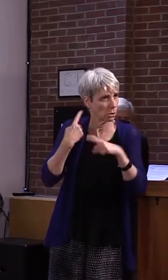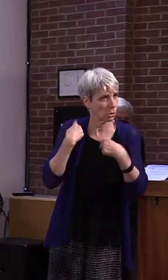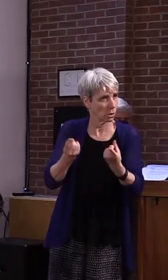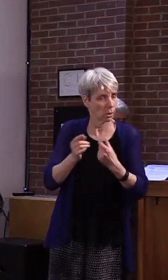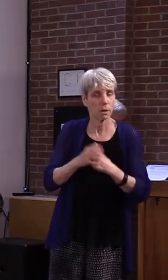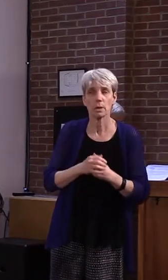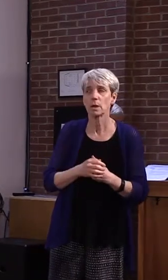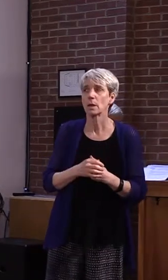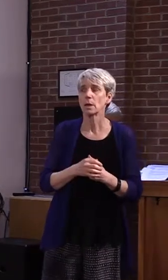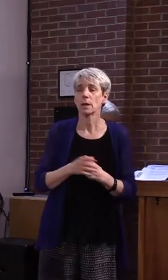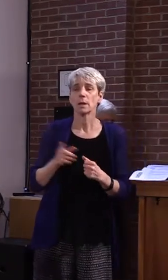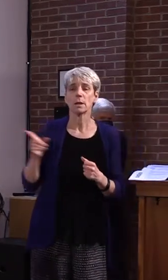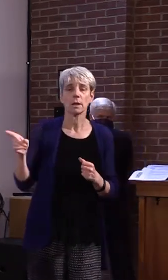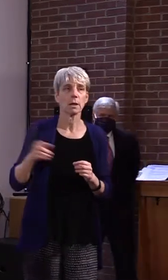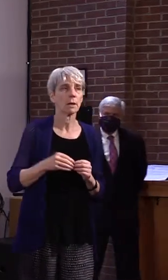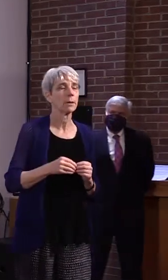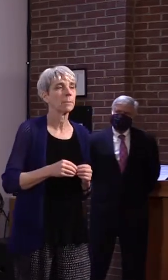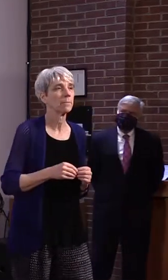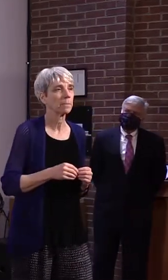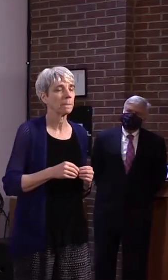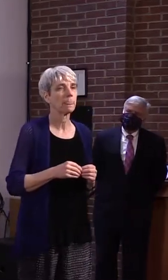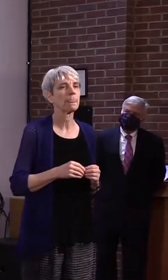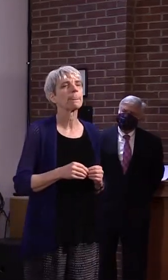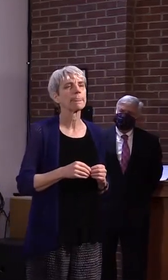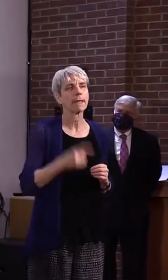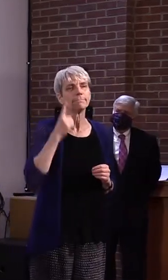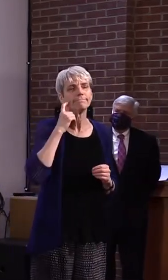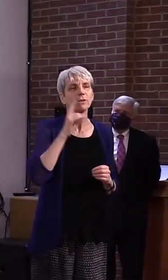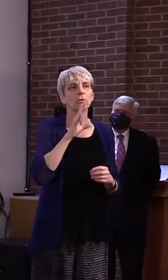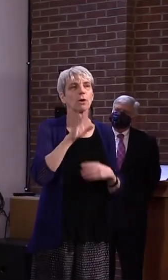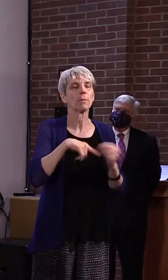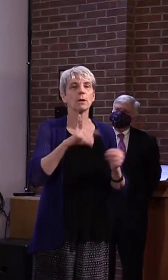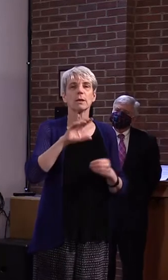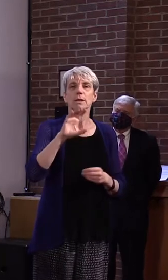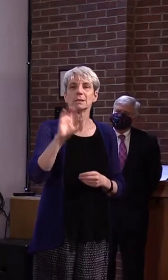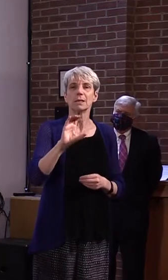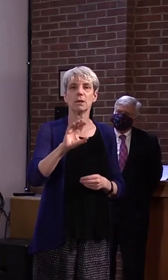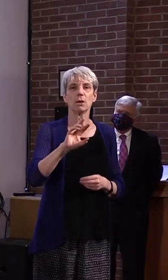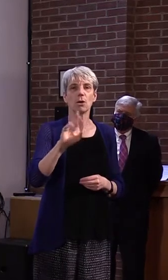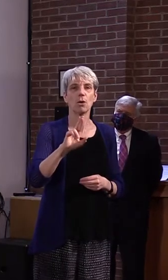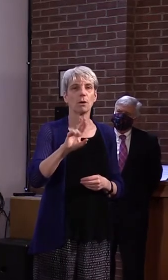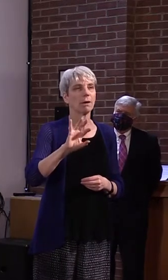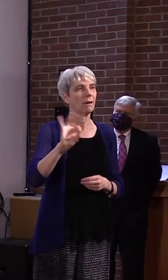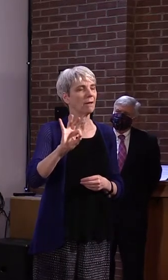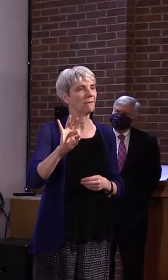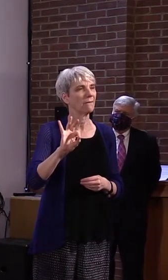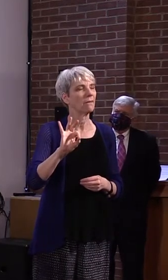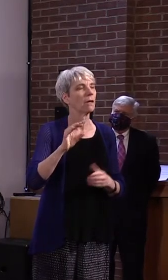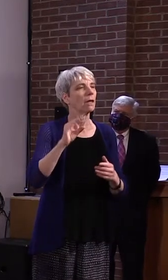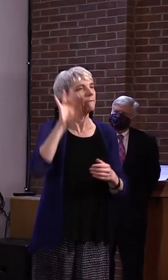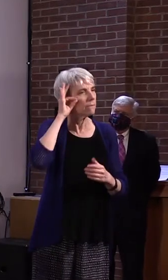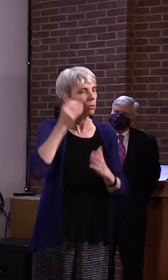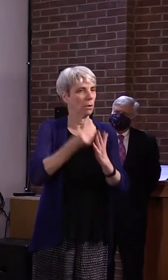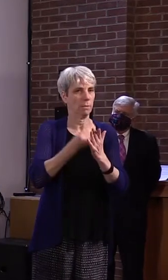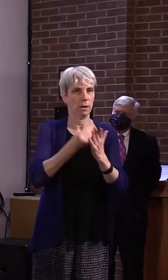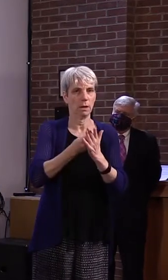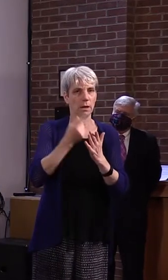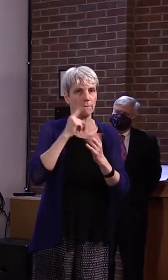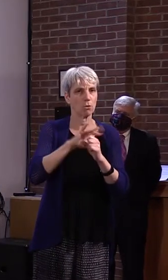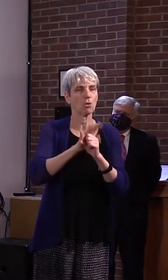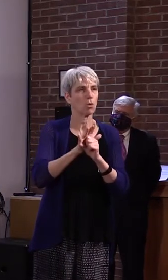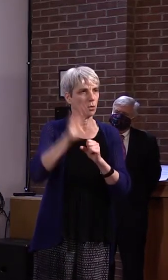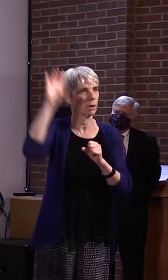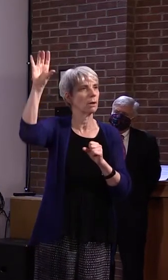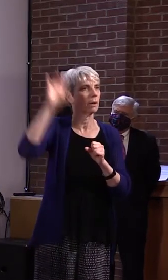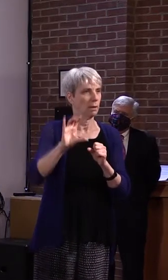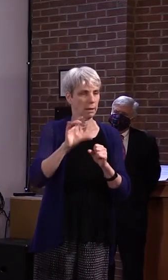Yes, I think your question pertains to what we call the CRF, the Coronavirus Relief Fund. It's not necessarily the budget or the general fund, but